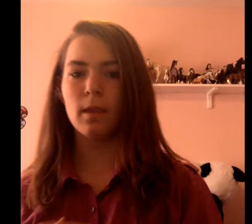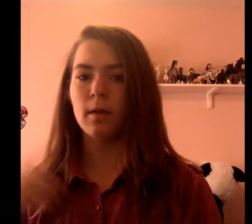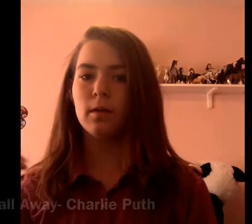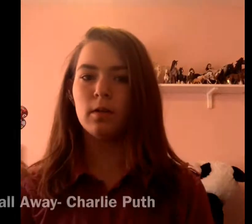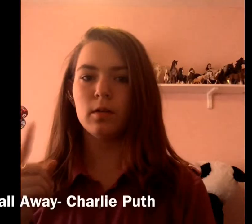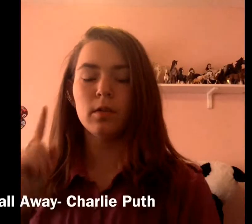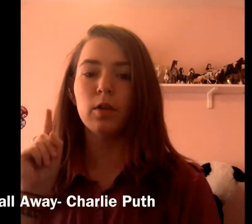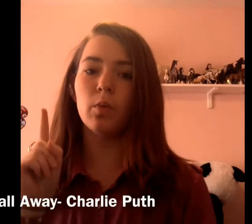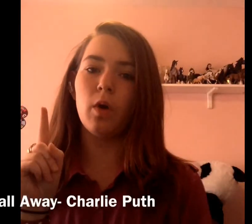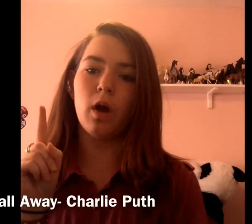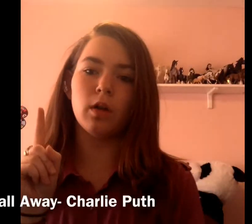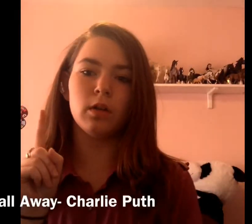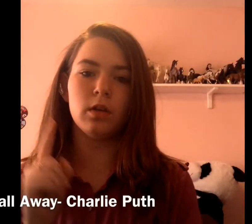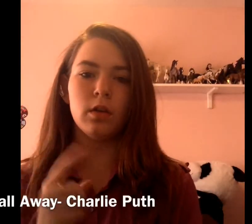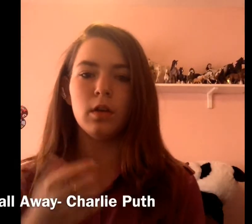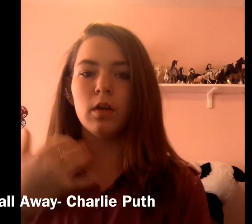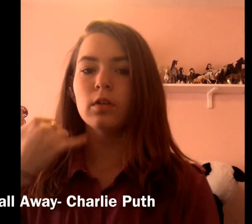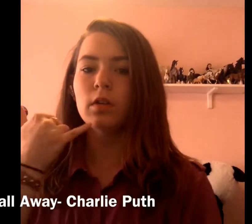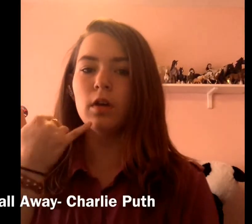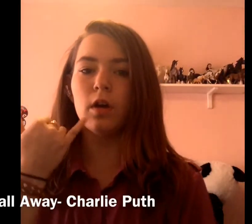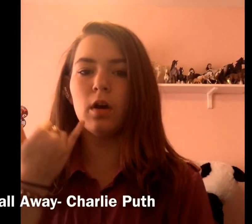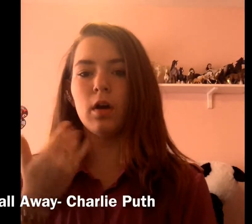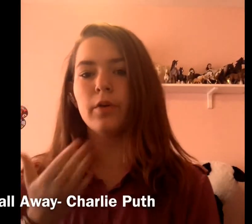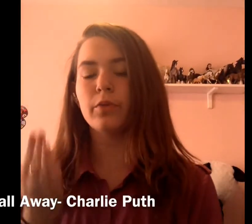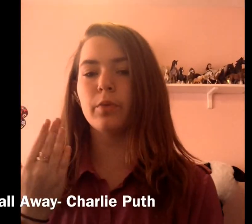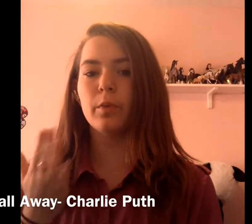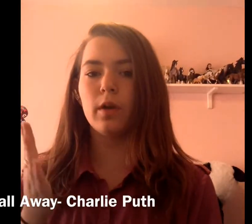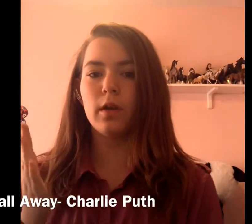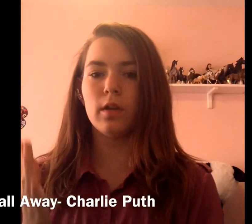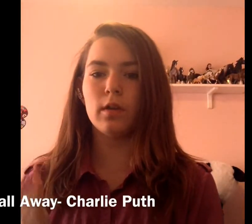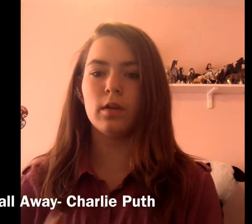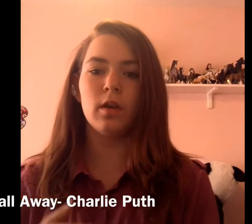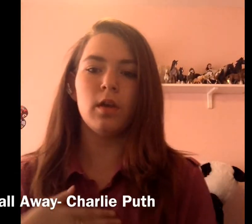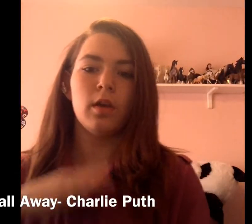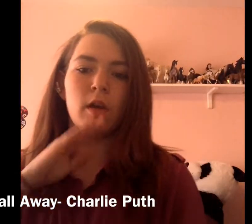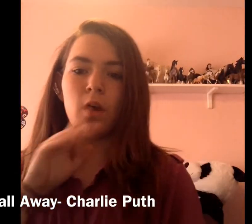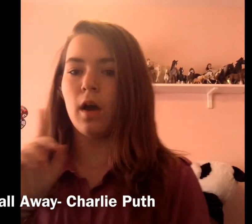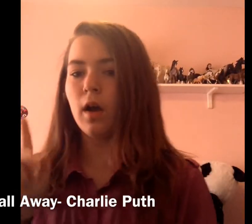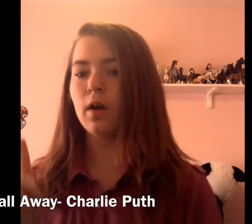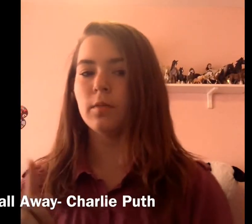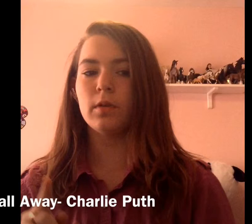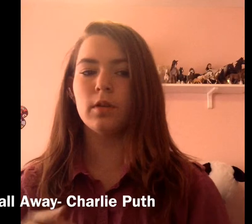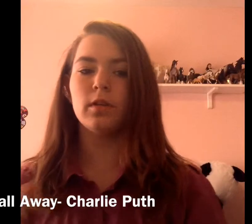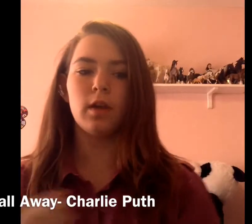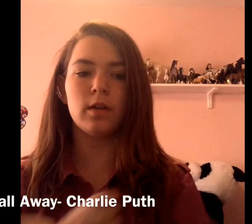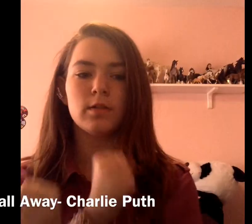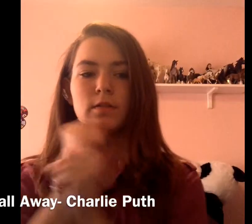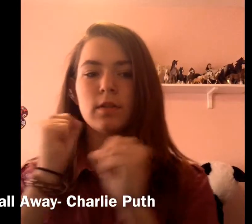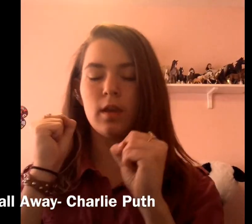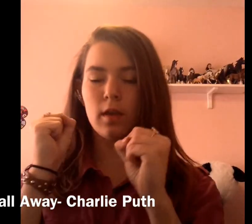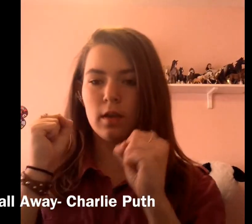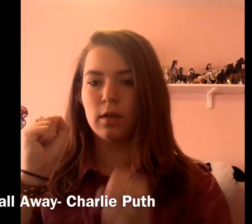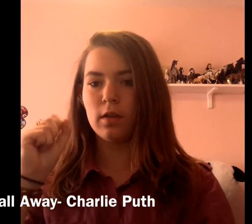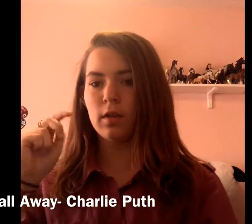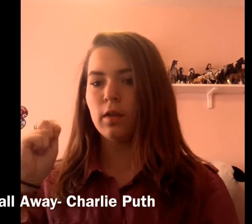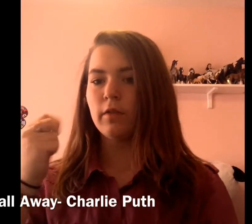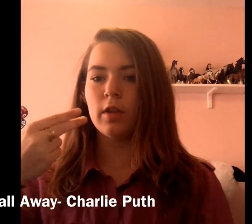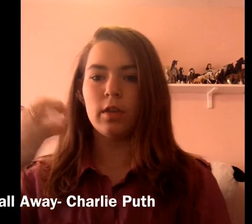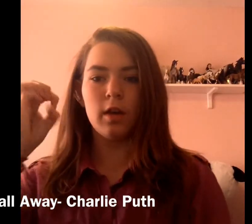I'm only one call away I'll be there to save the